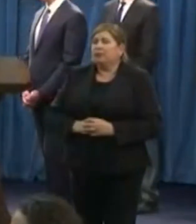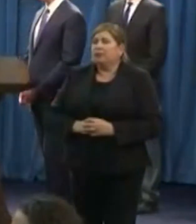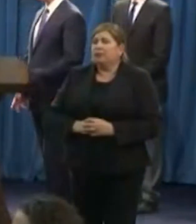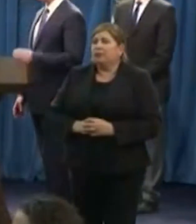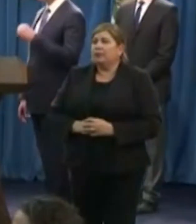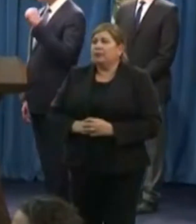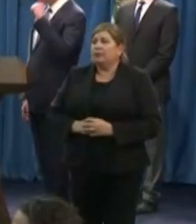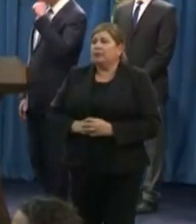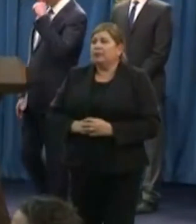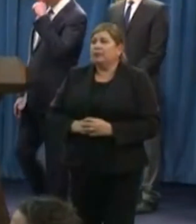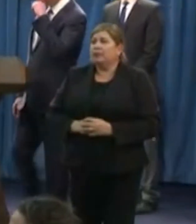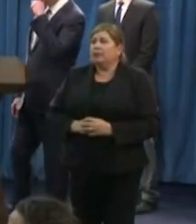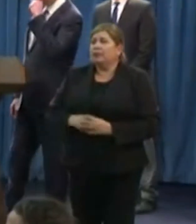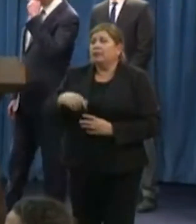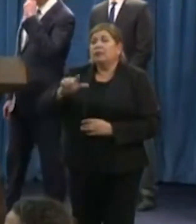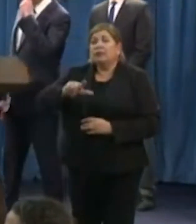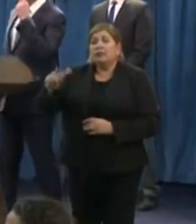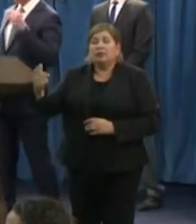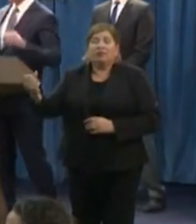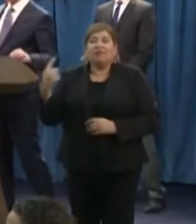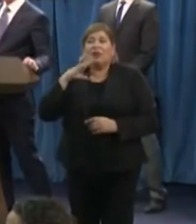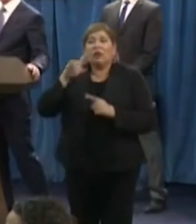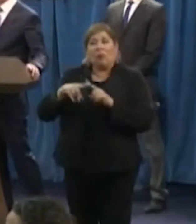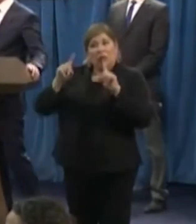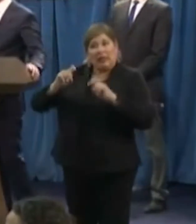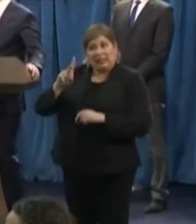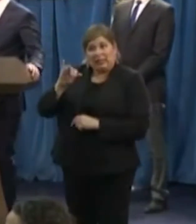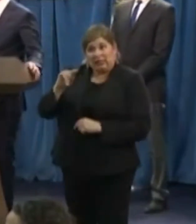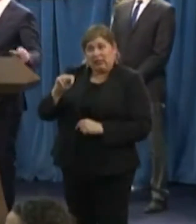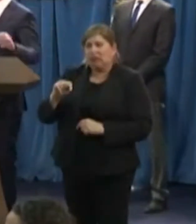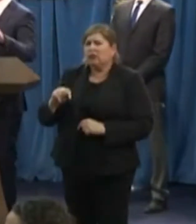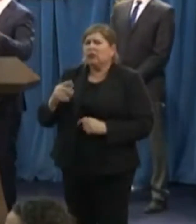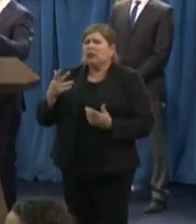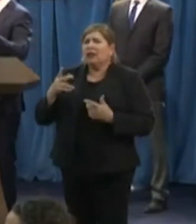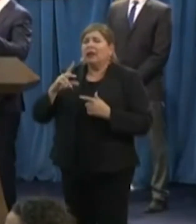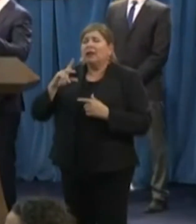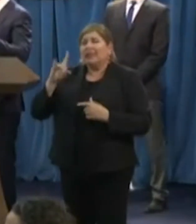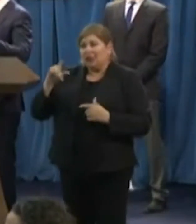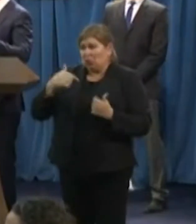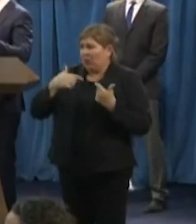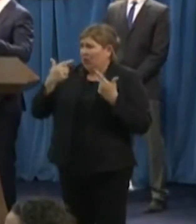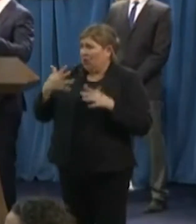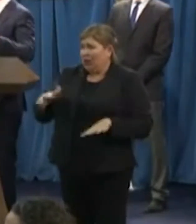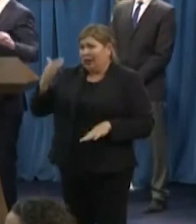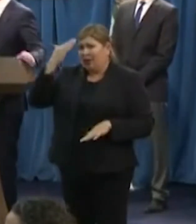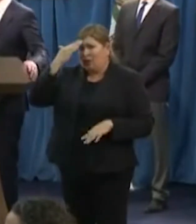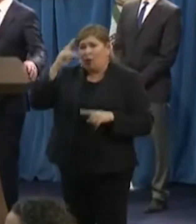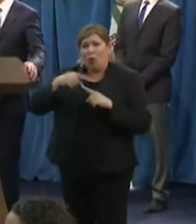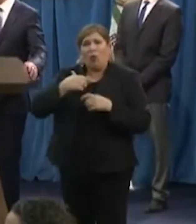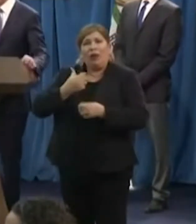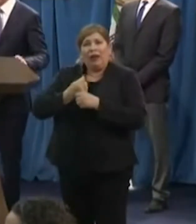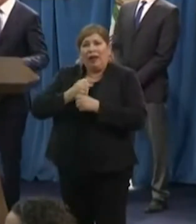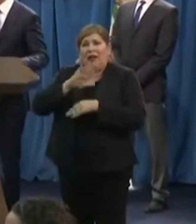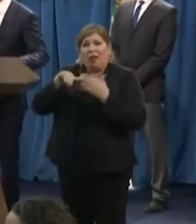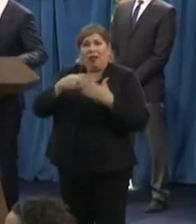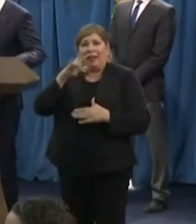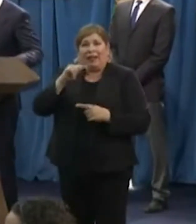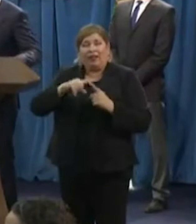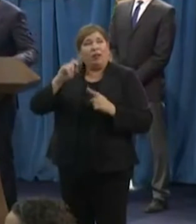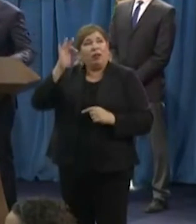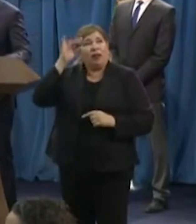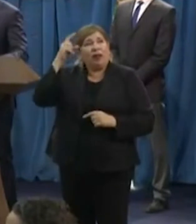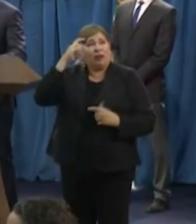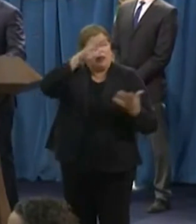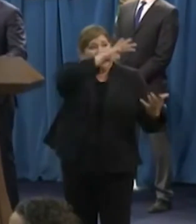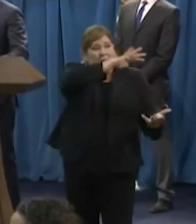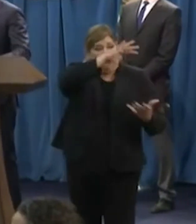Just to understand, did we know that the other tests that we were getting from the federal government did not have all the pieces, and we just wanted whatever we could